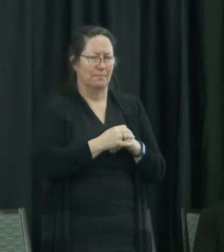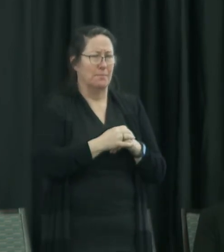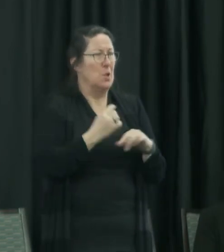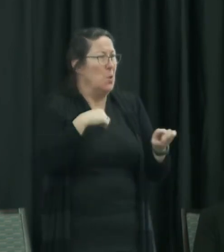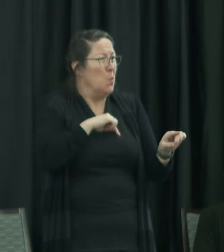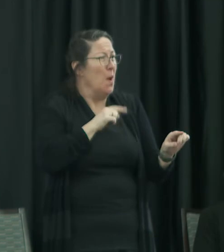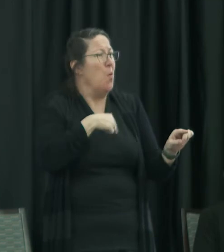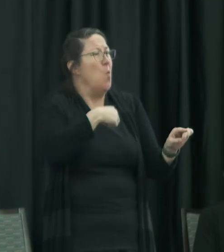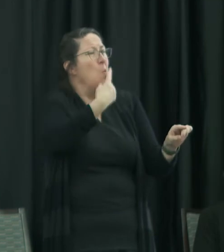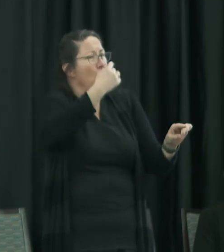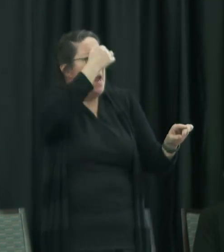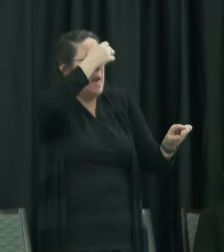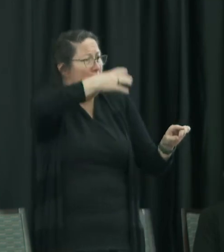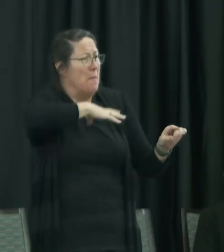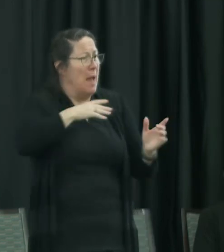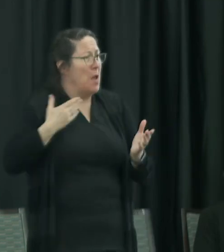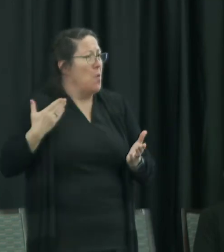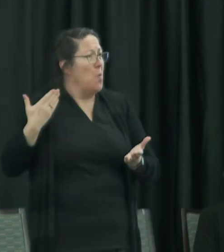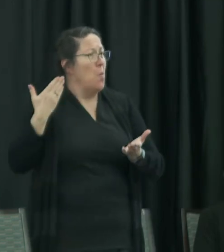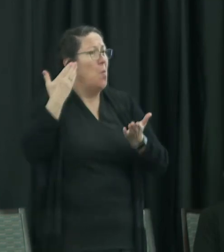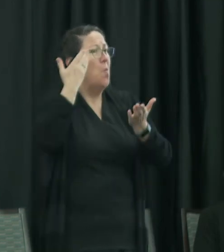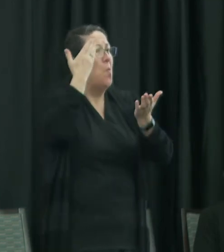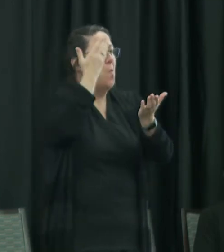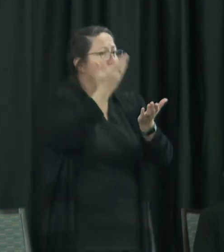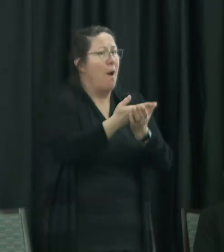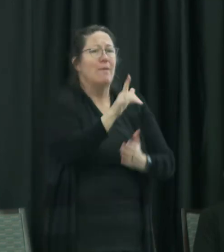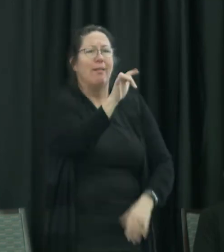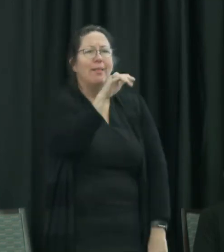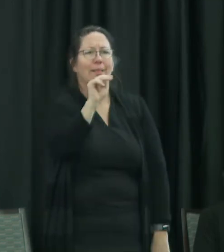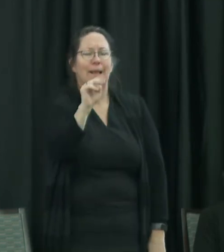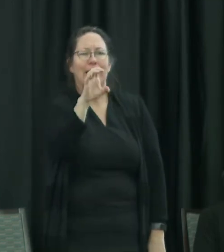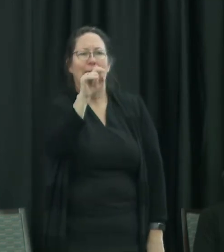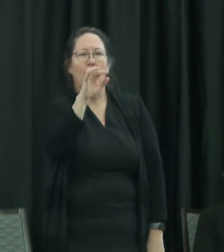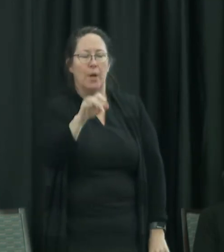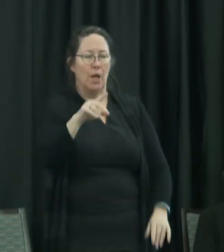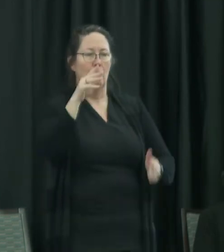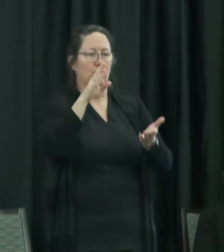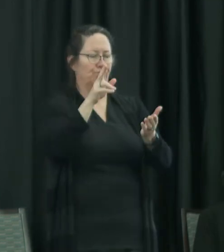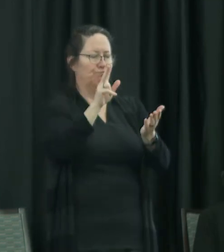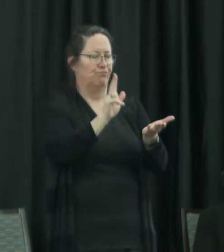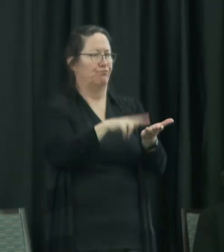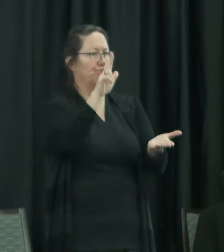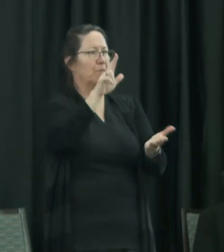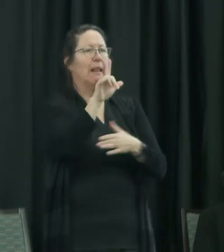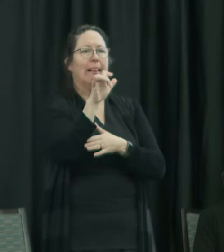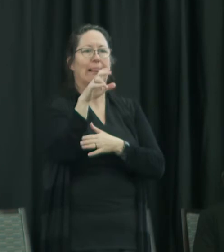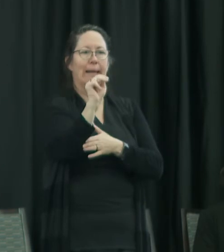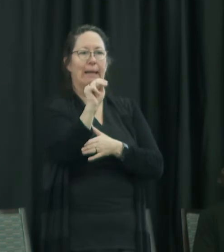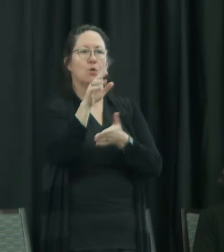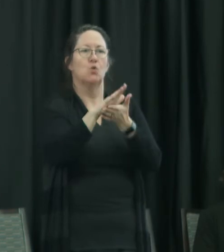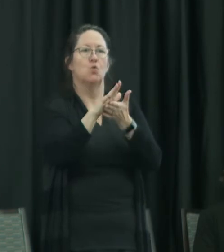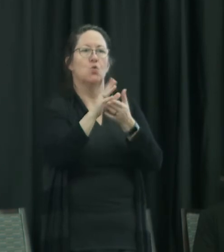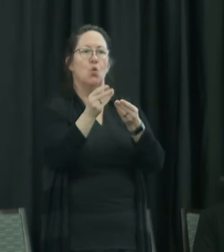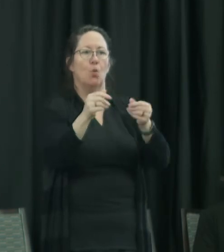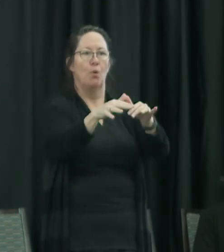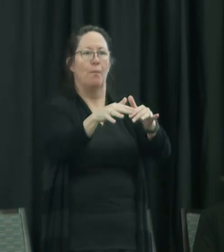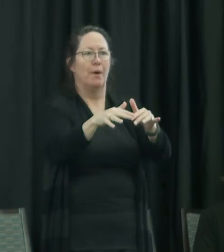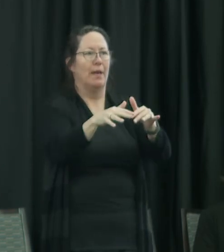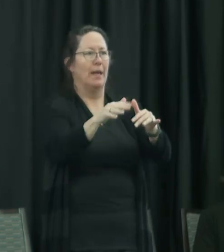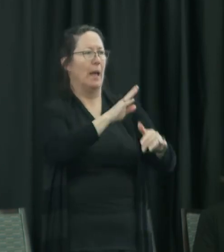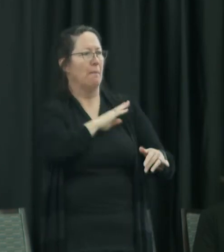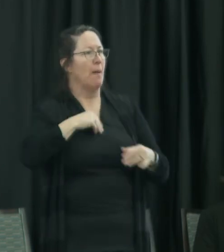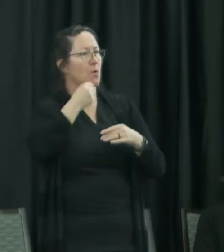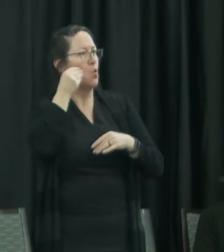We even had a gentleman come to Lynn County to record liens on school-owned property and school board